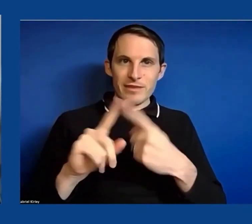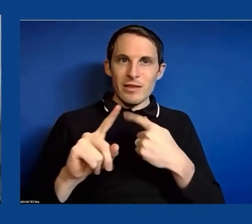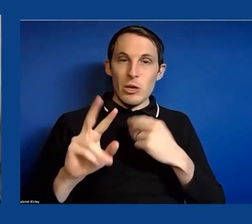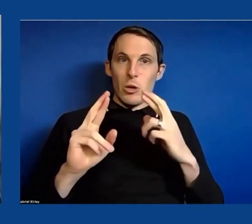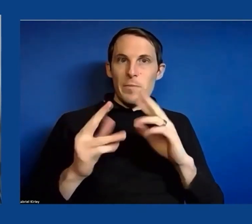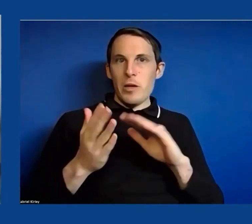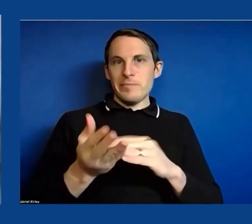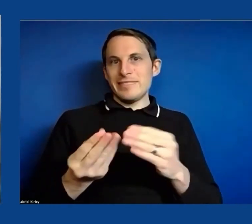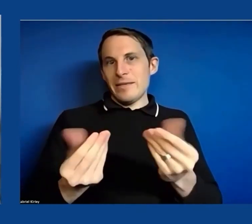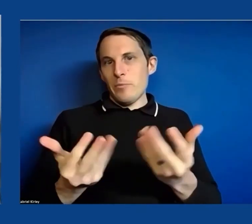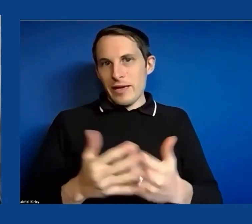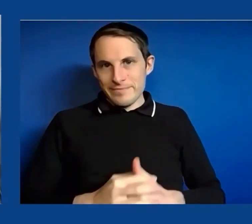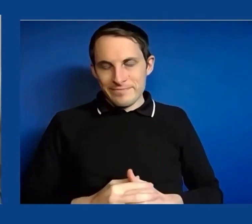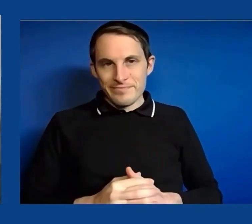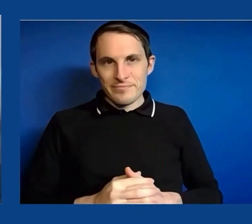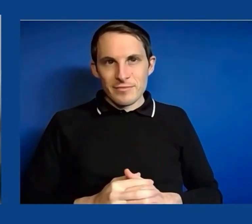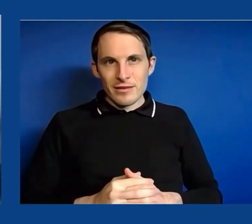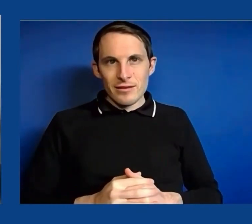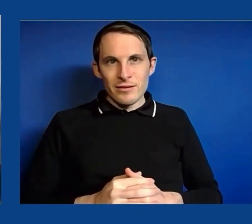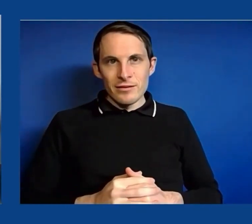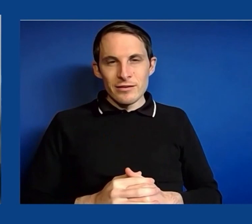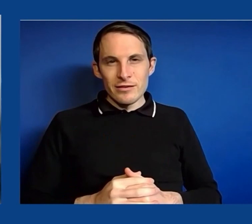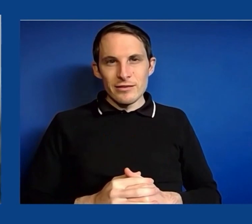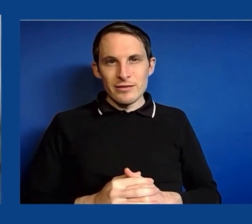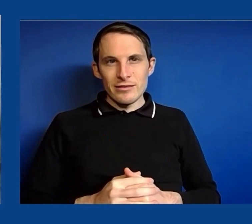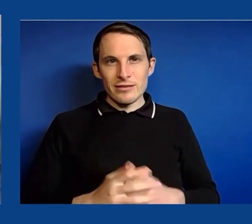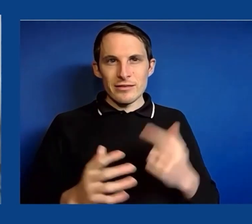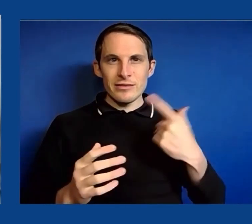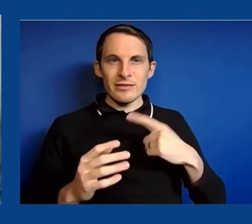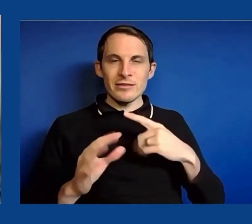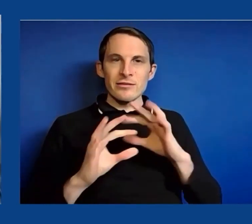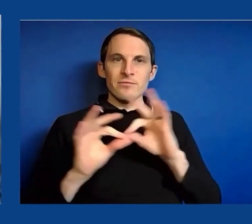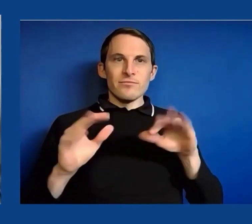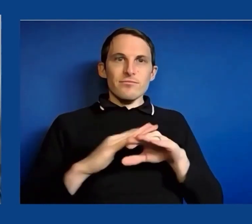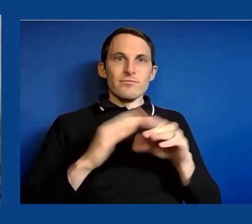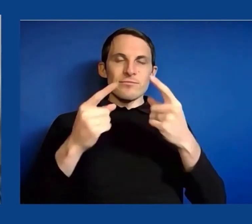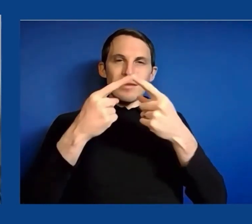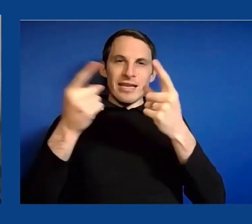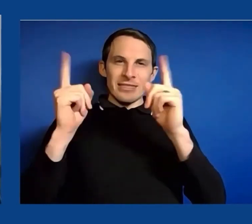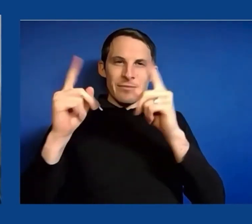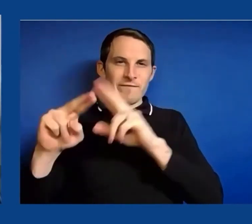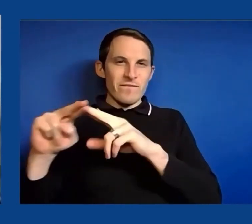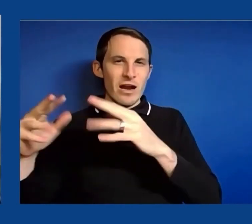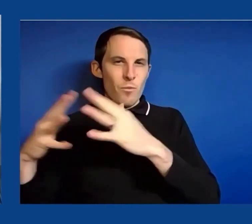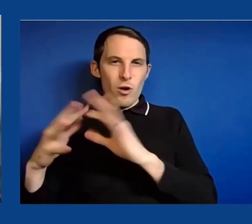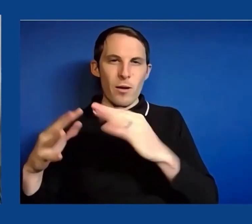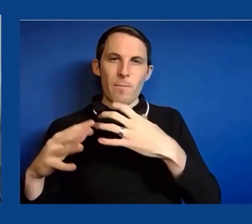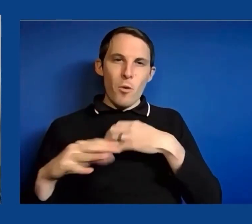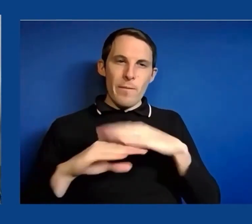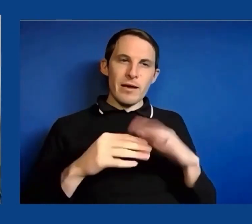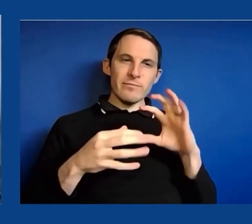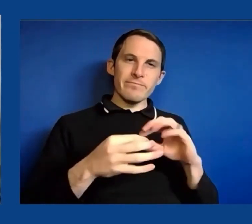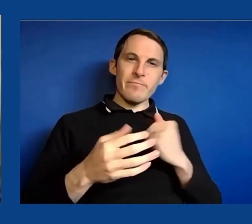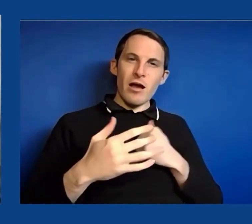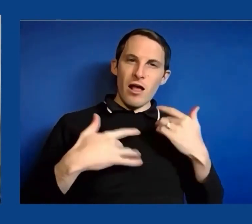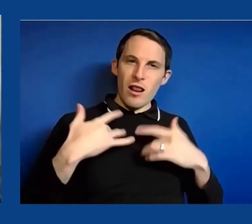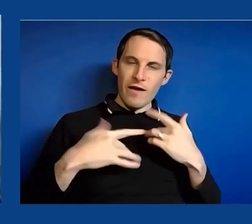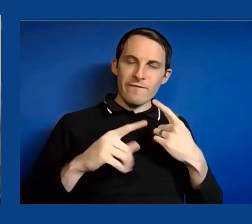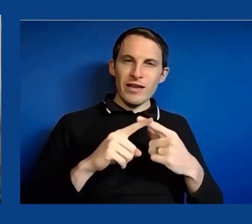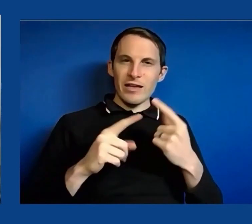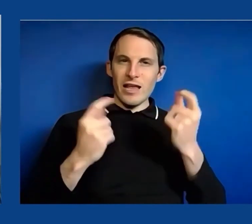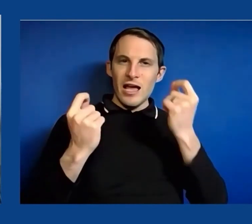because it's not in an academic framework. It was very much about my life and understanding